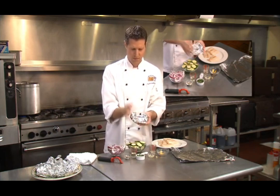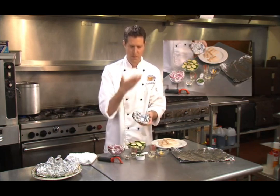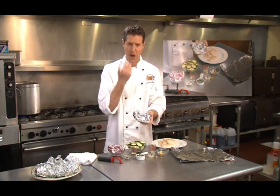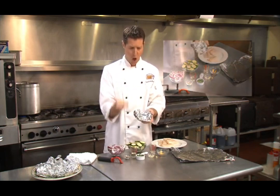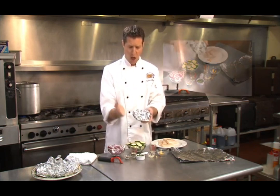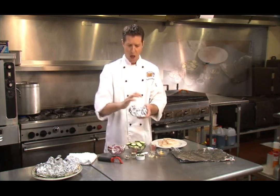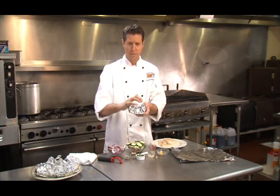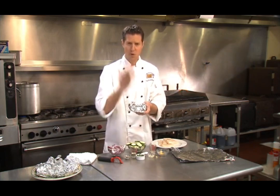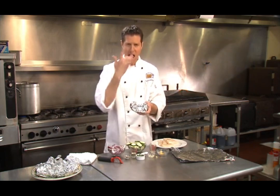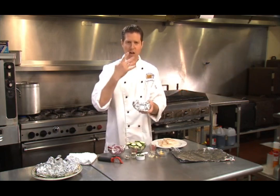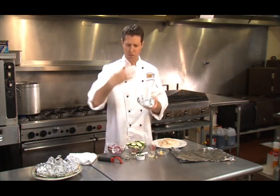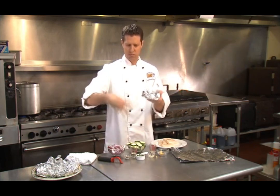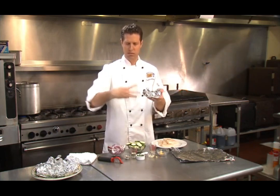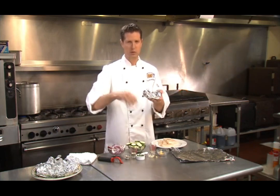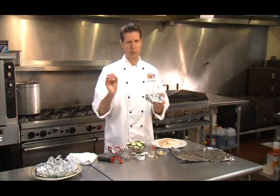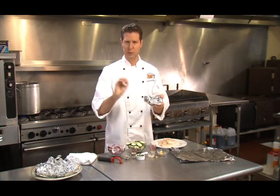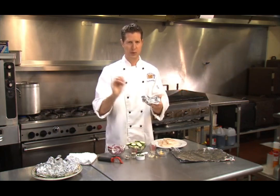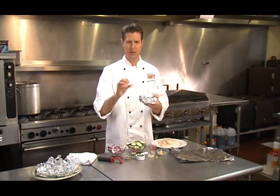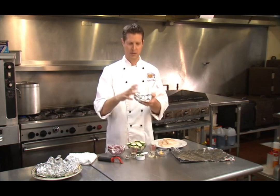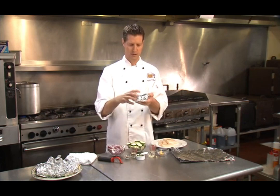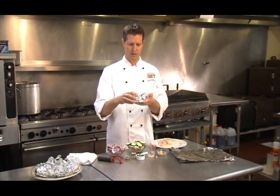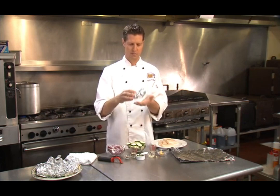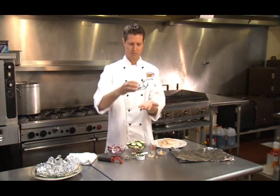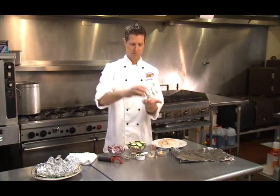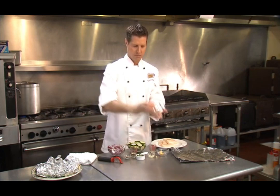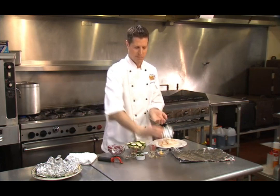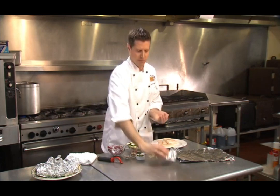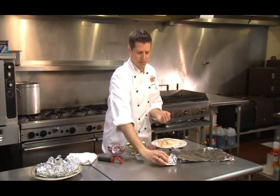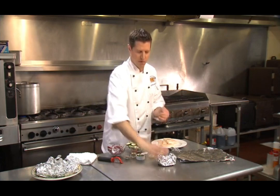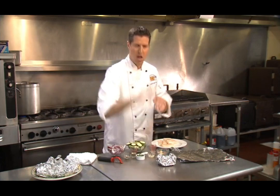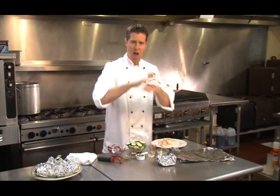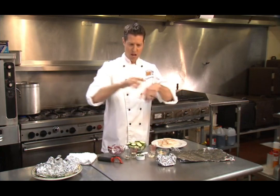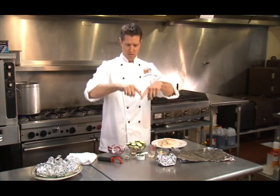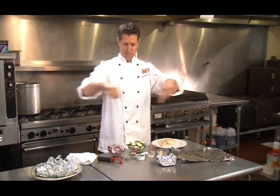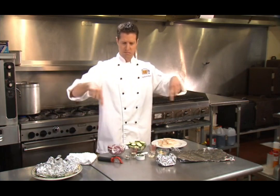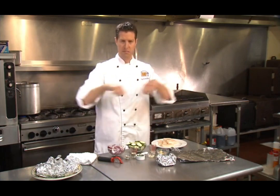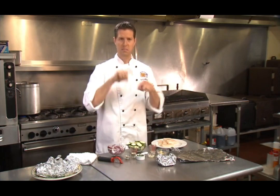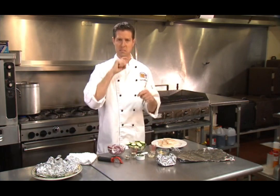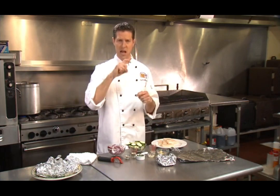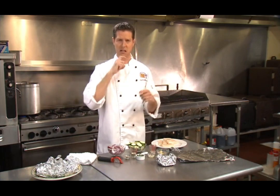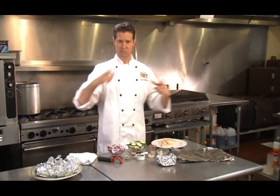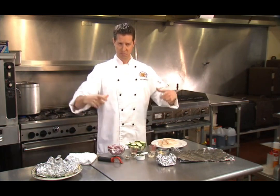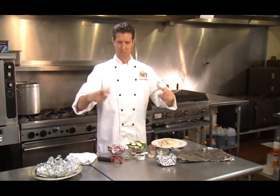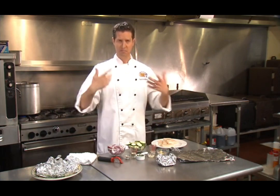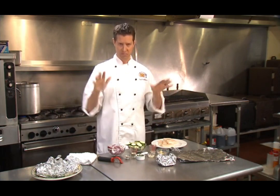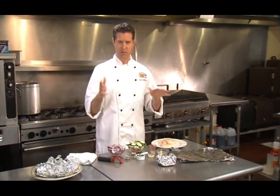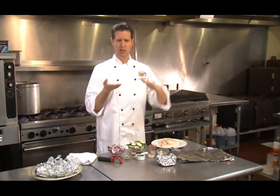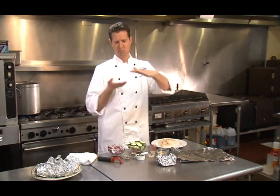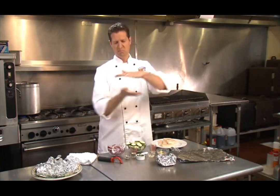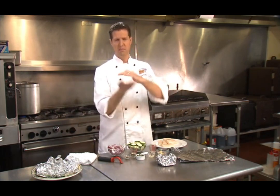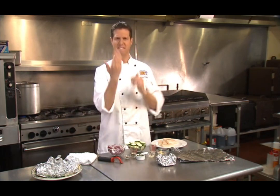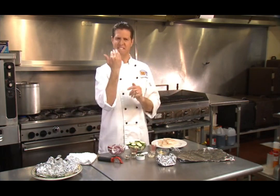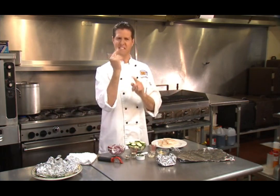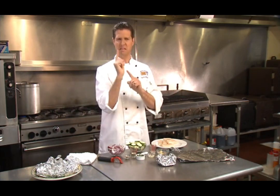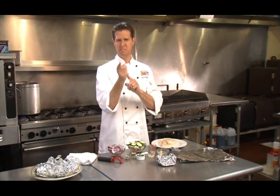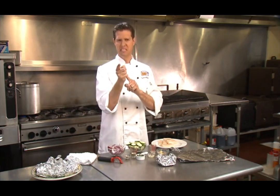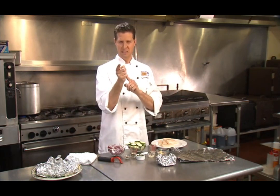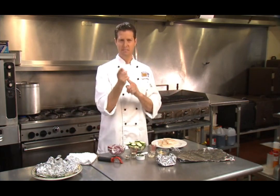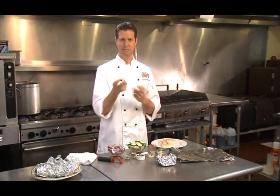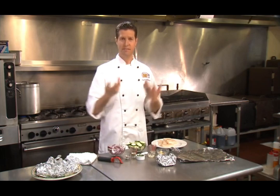It's better to fold the foil on top so no juice leaks out. Place on a metal baking sheet. Bake fish for 15